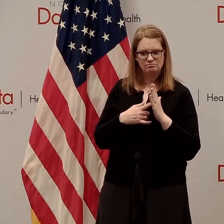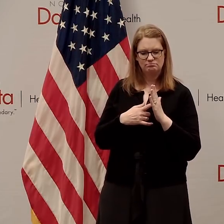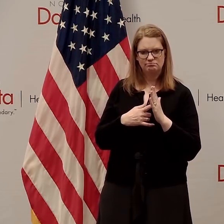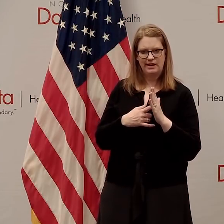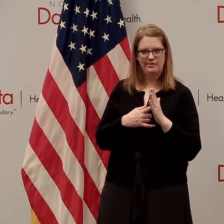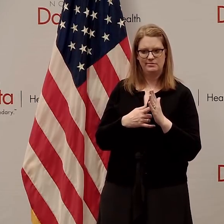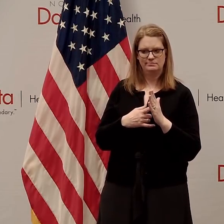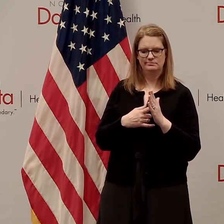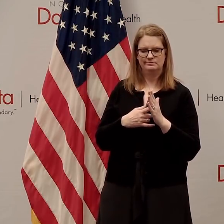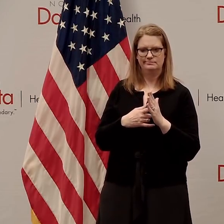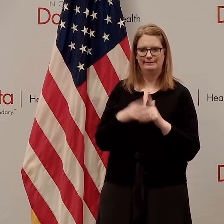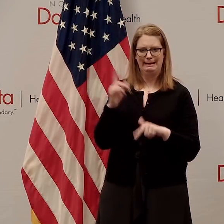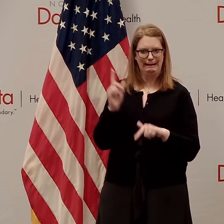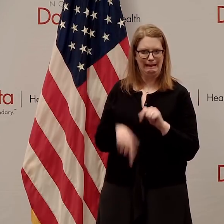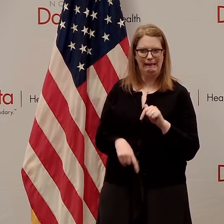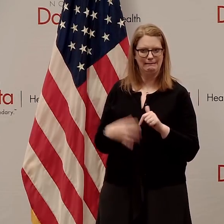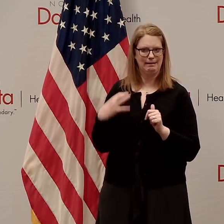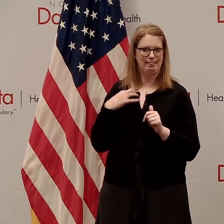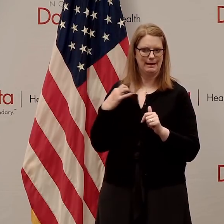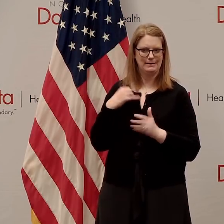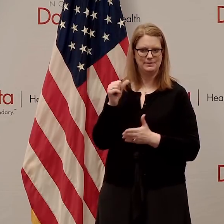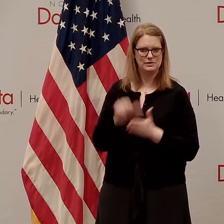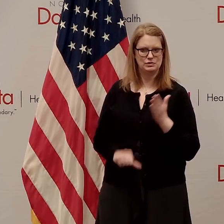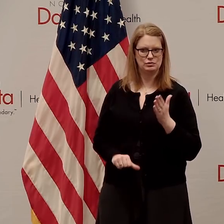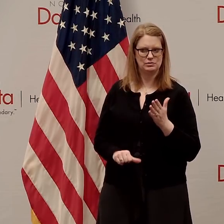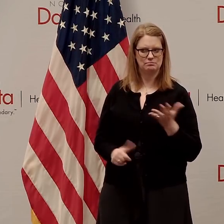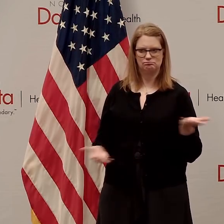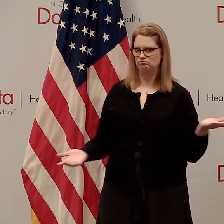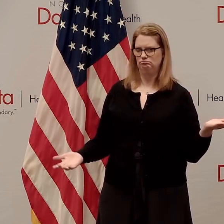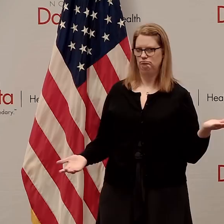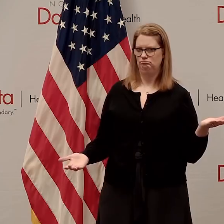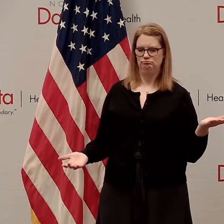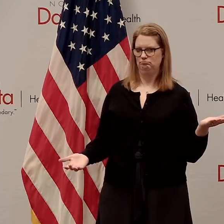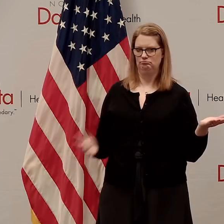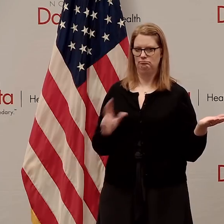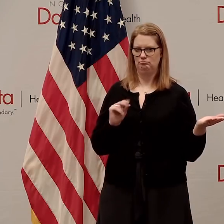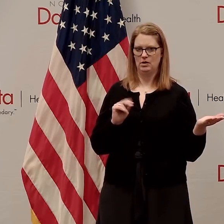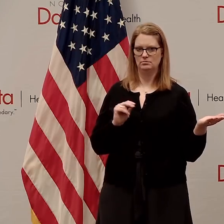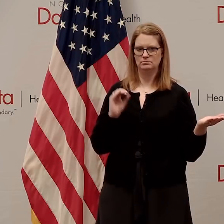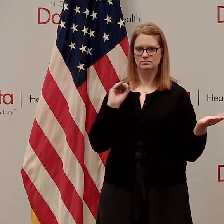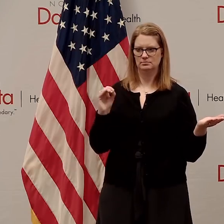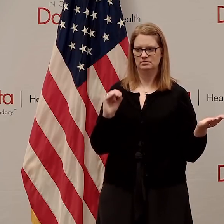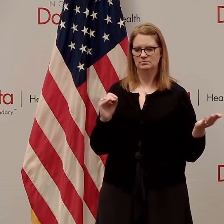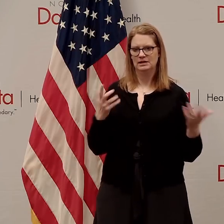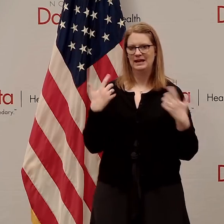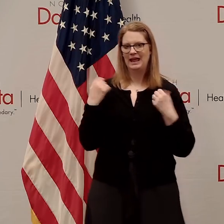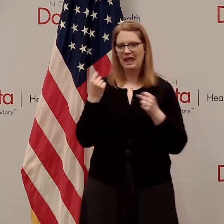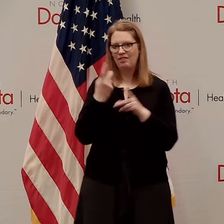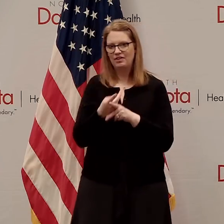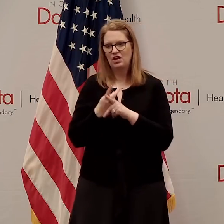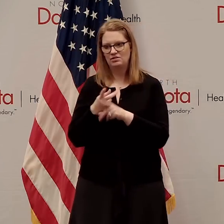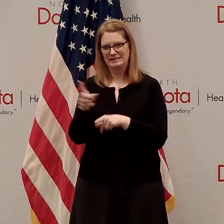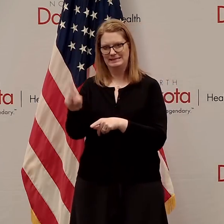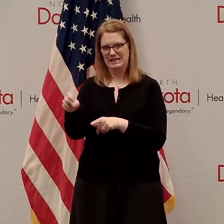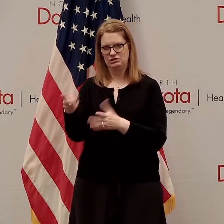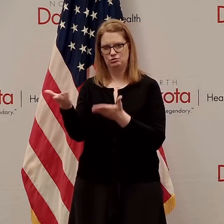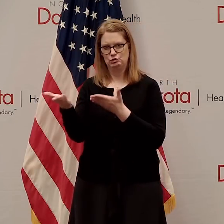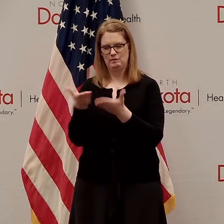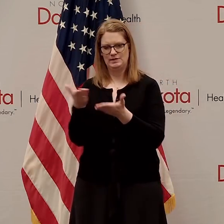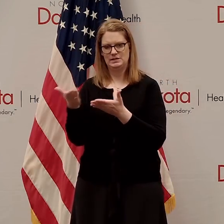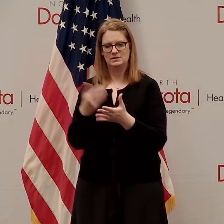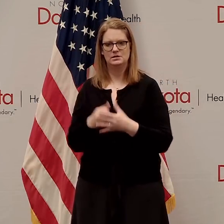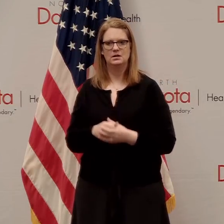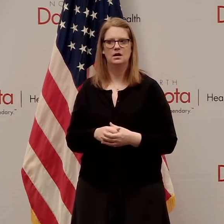North Dakota. That was regarding elective surgeries. Healthcare is essential services. There